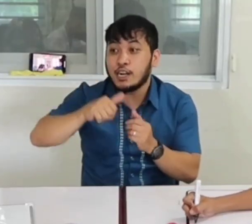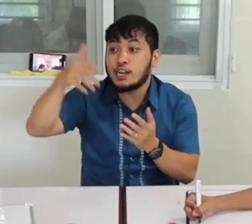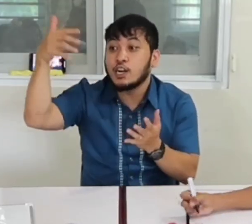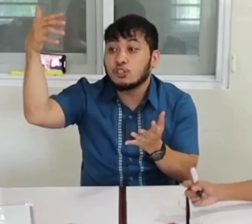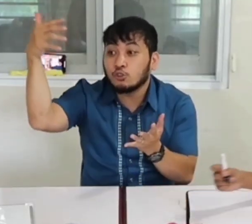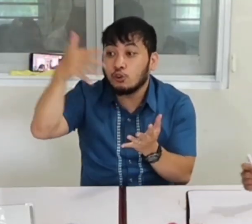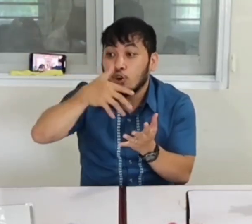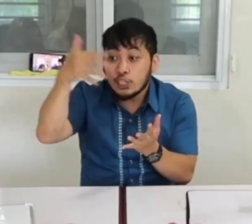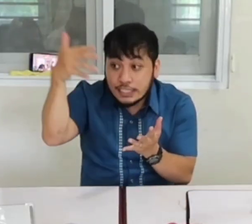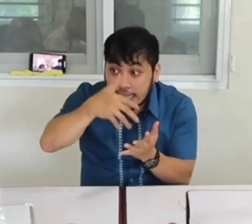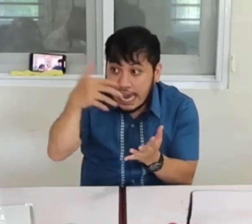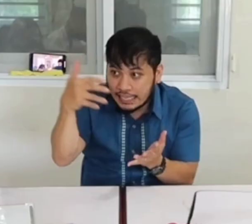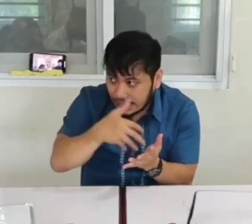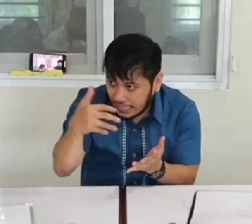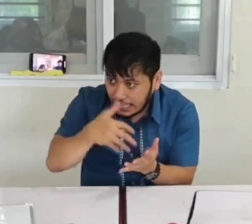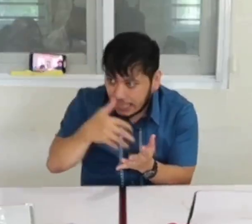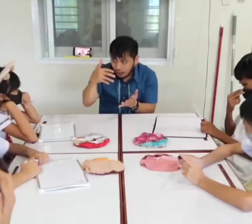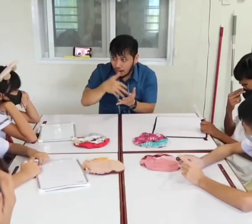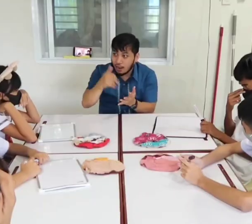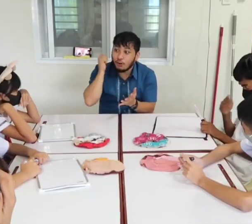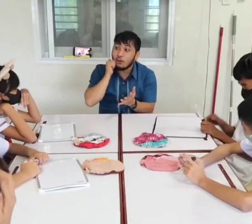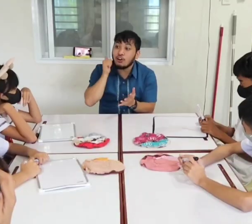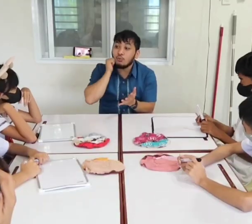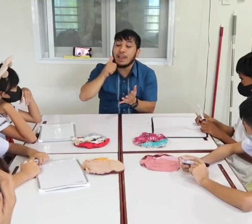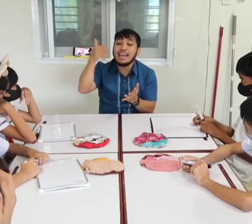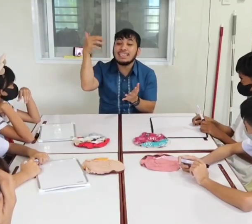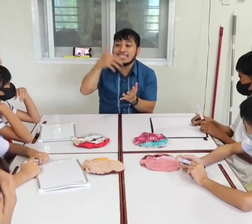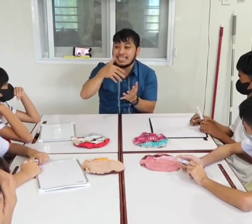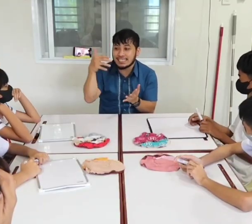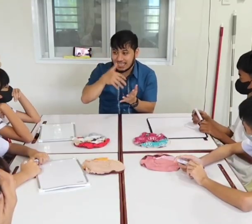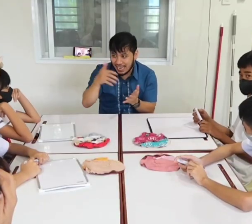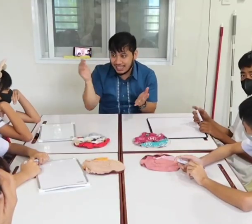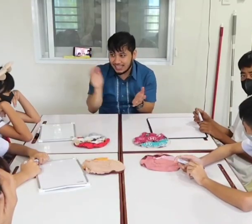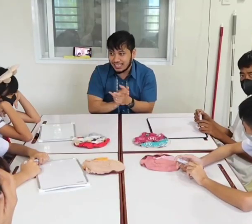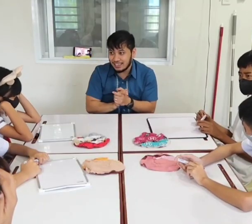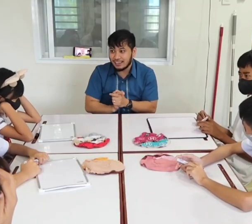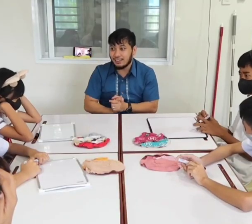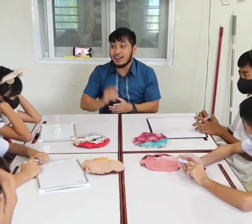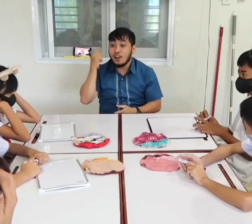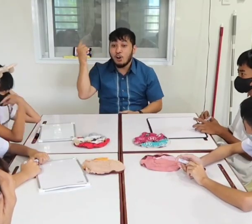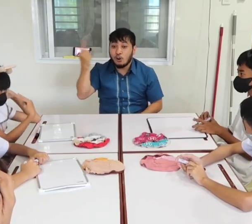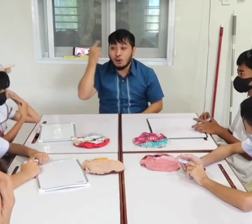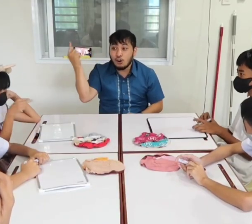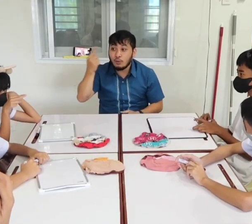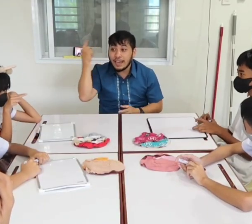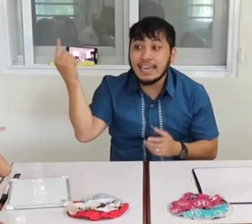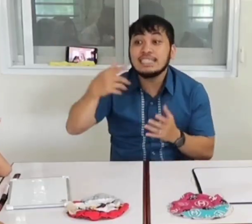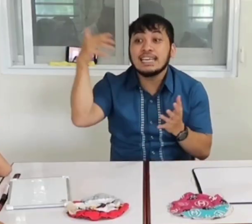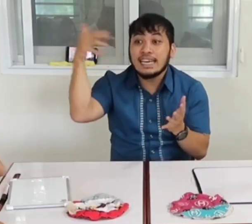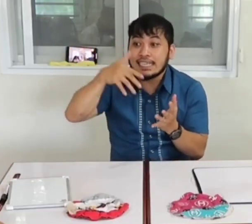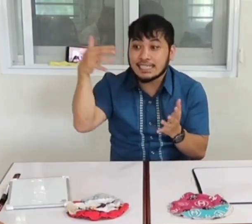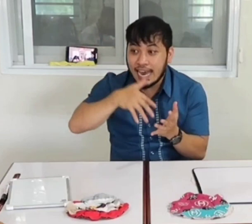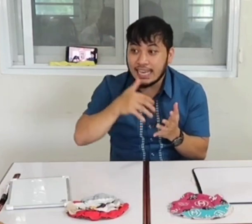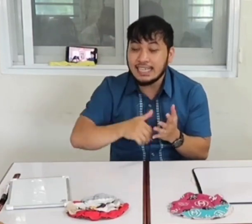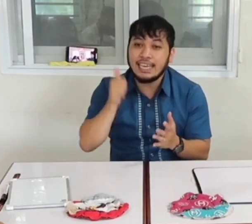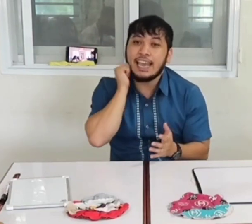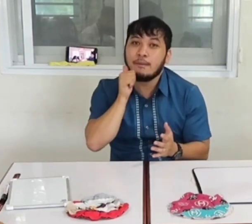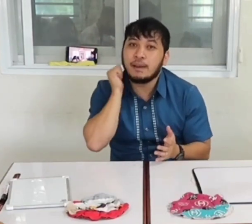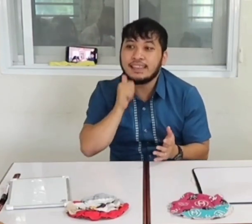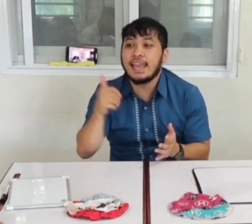to study. Always study. Always study. Everyday,